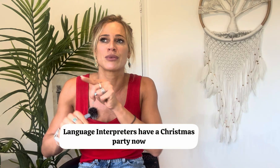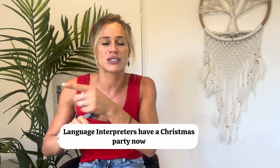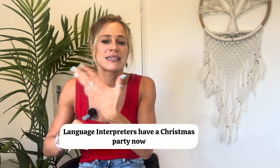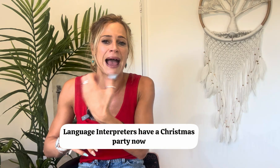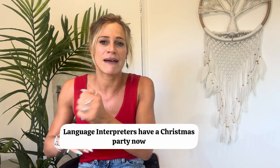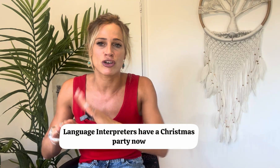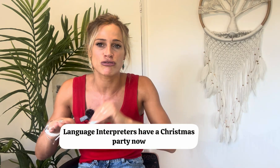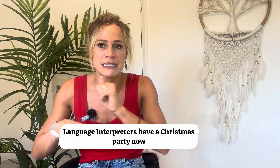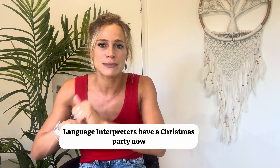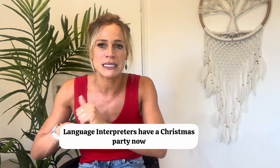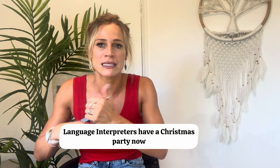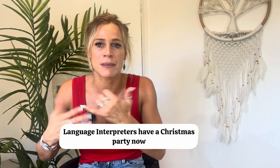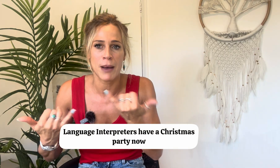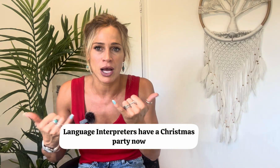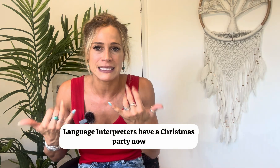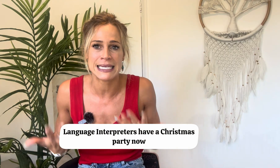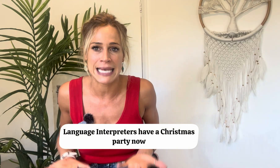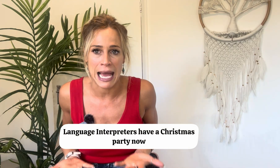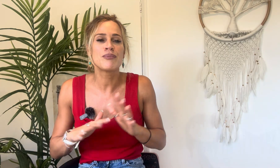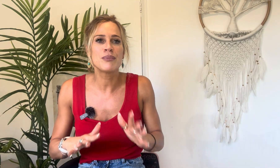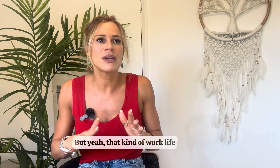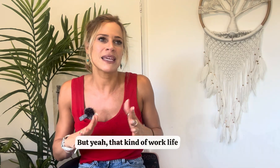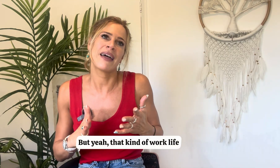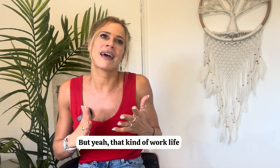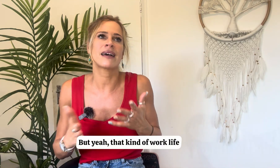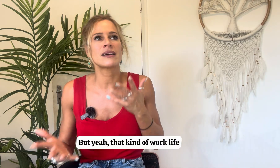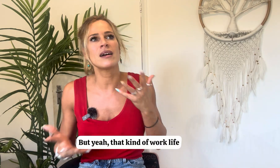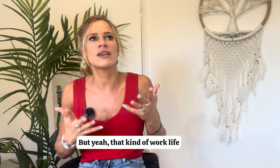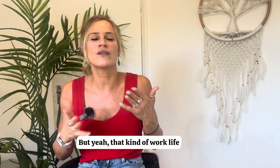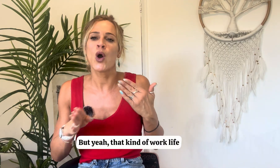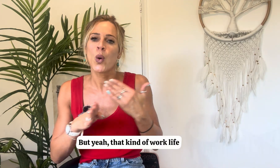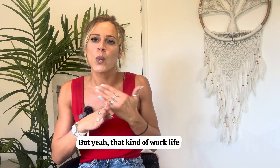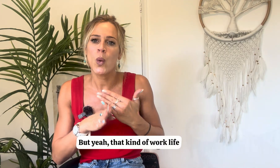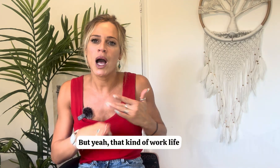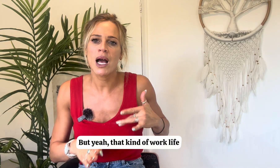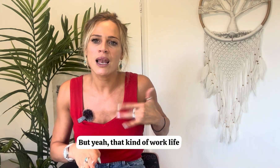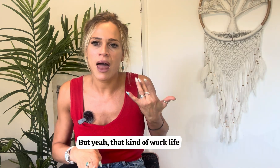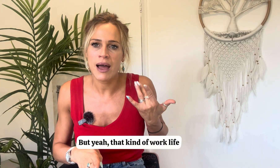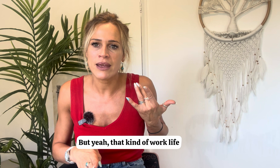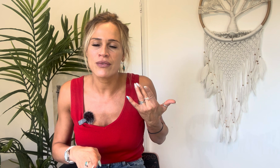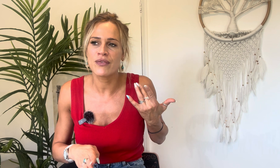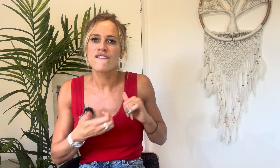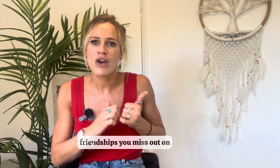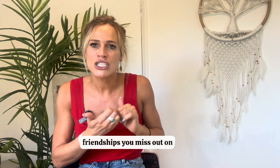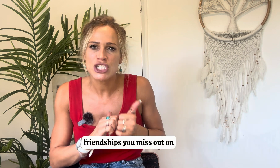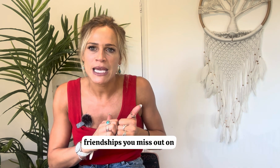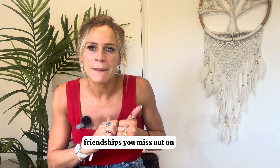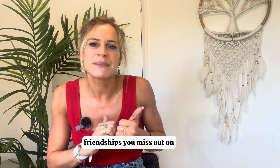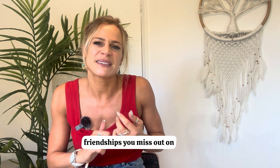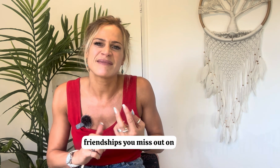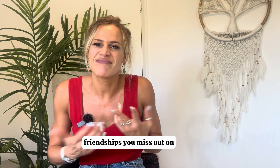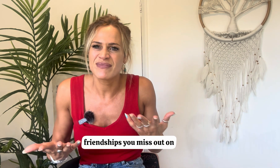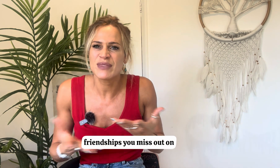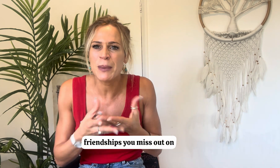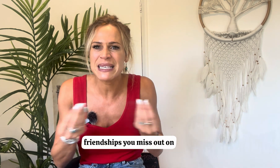Interpreters have a Christmas party now. But yeah, that kind of work-life friendships you miss out